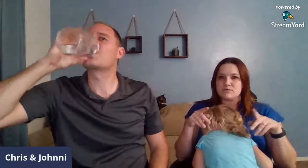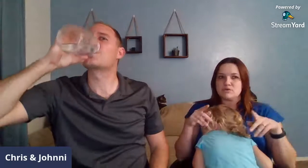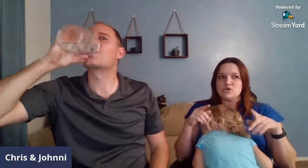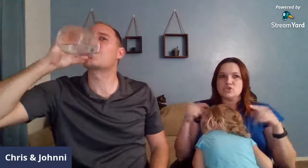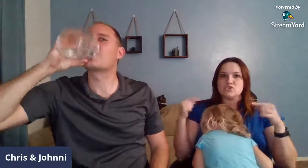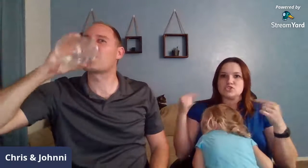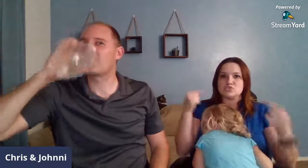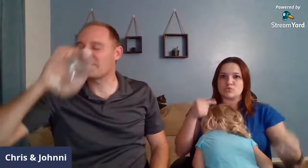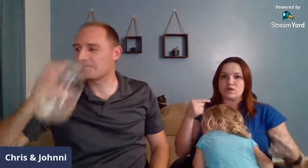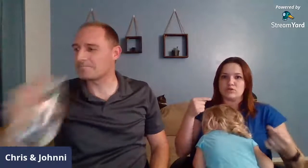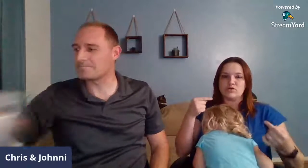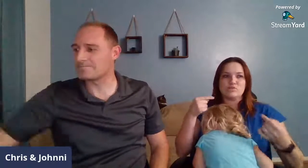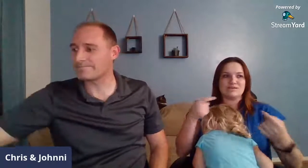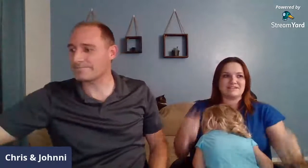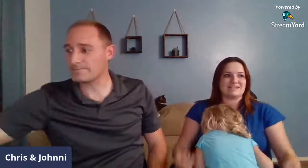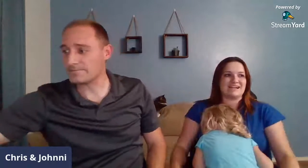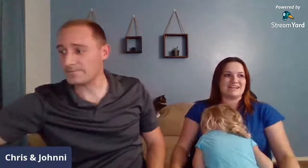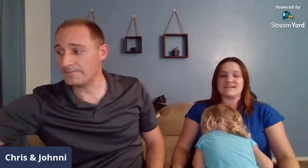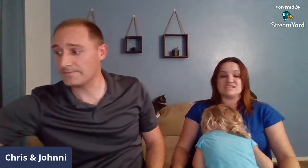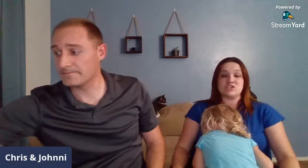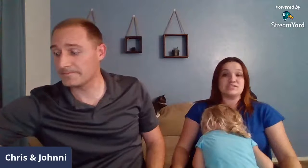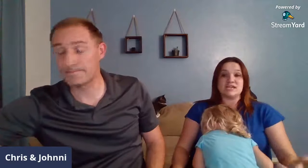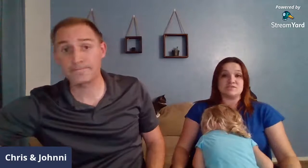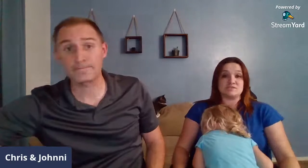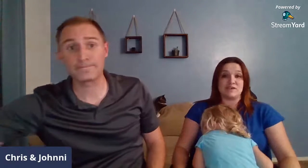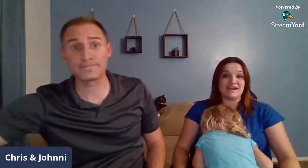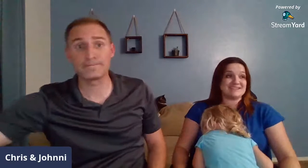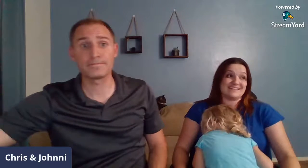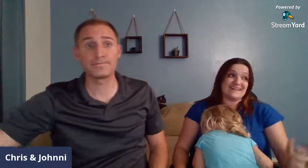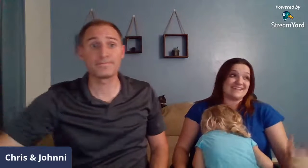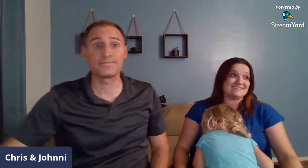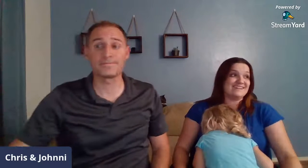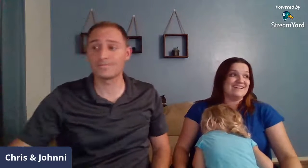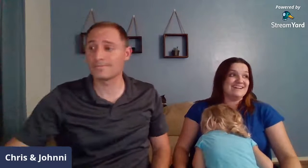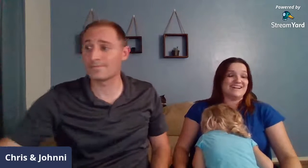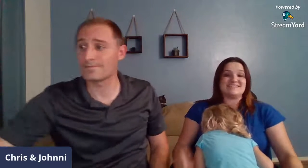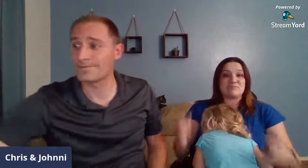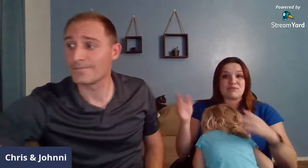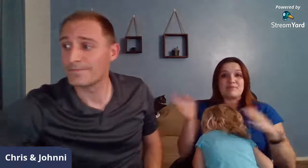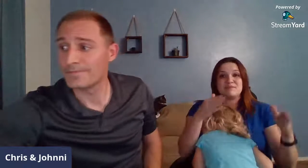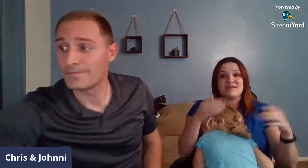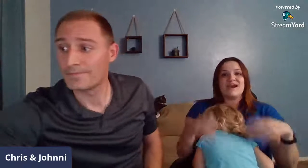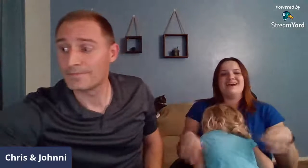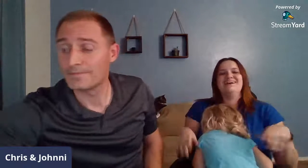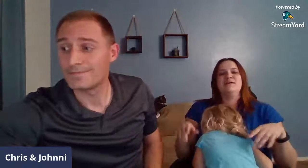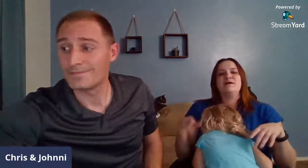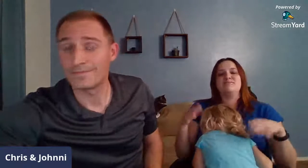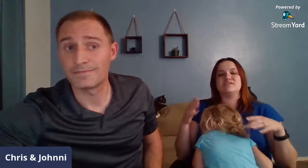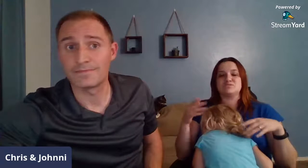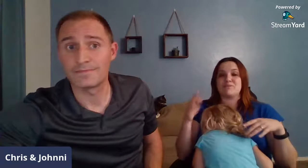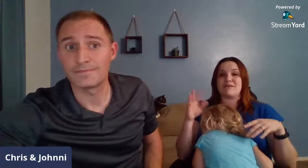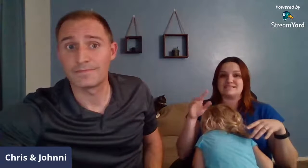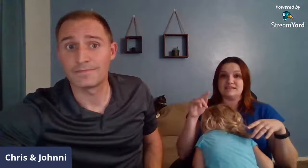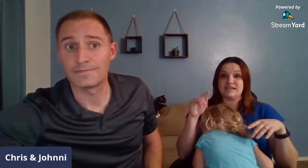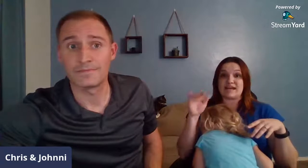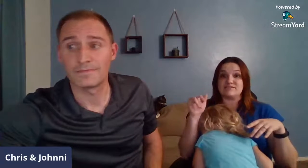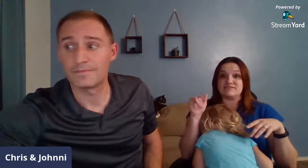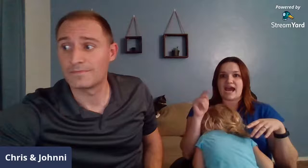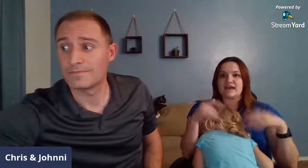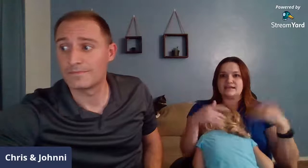people struggle with this kind of thing. I said, your test was great. I said, thanks. I said, it prepped me. This is where my lack of tact